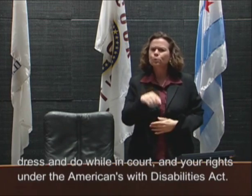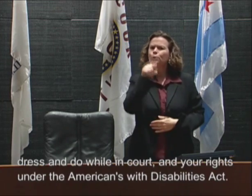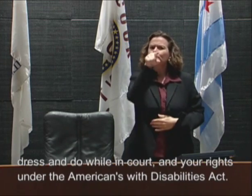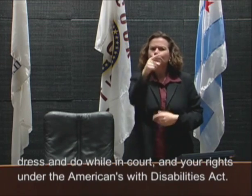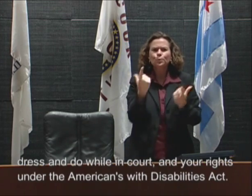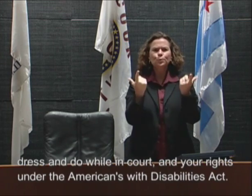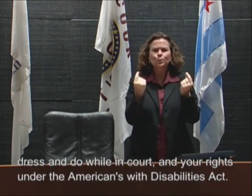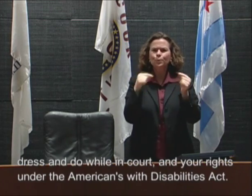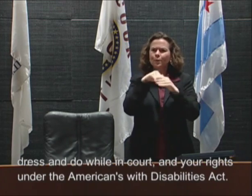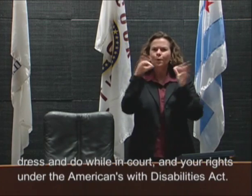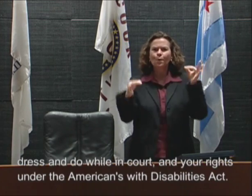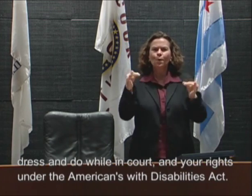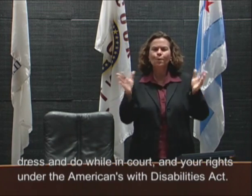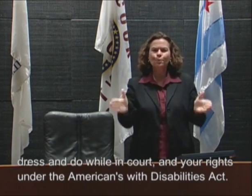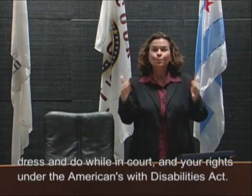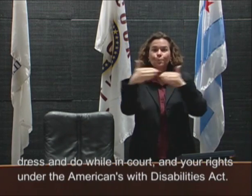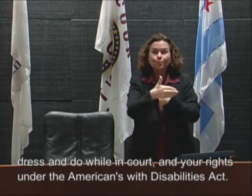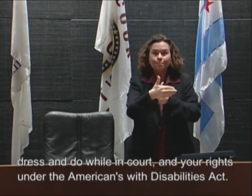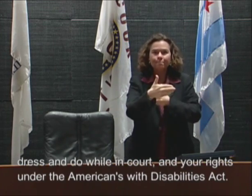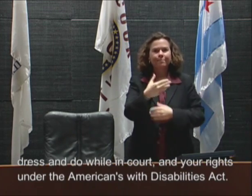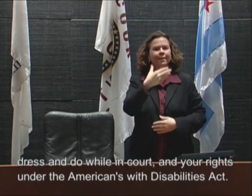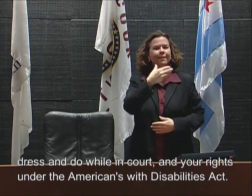your rights under the Americans with Disabilities Act.